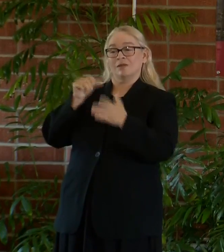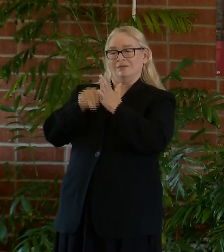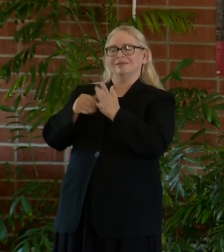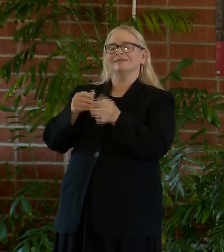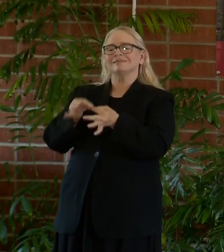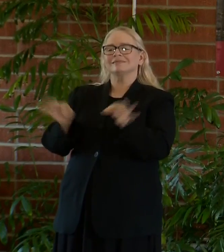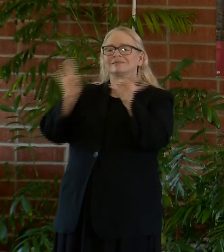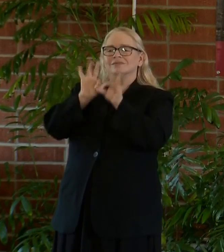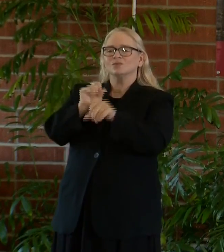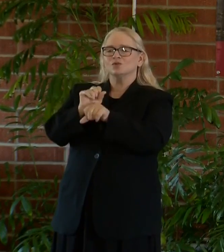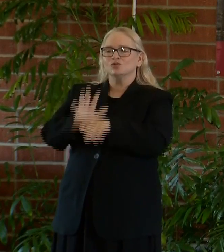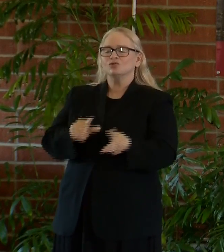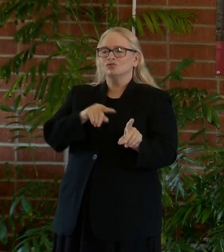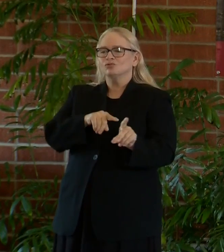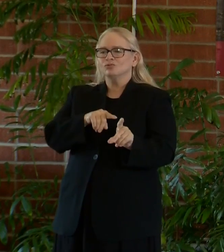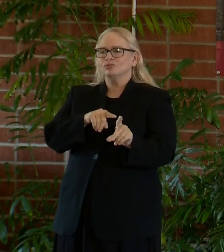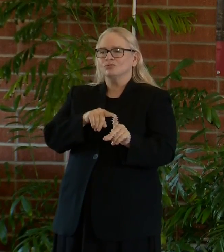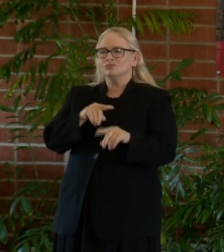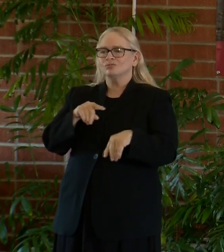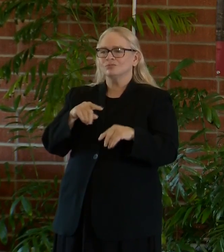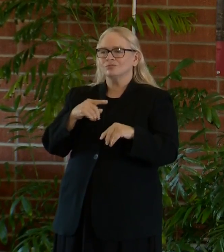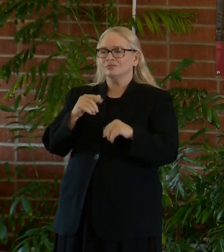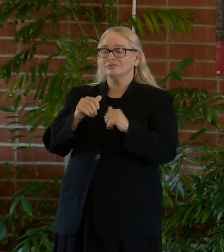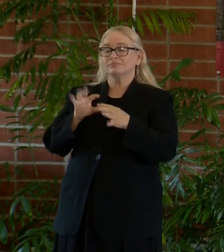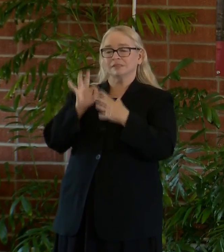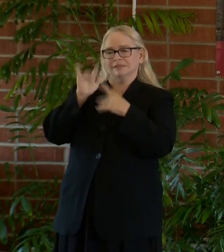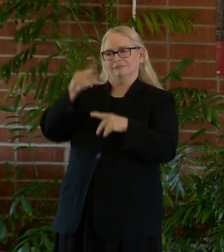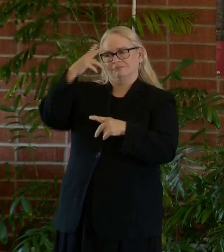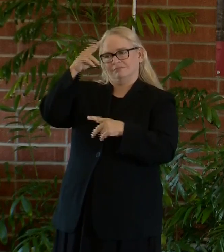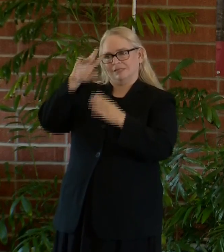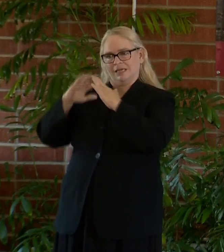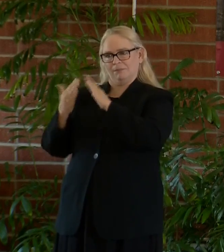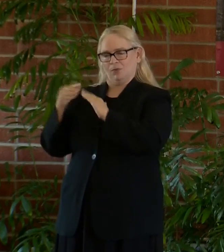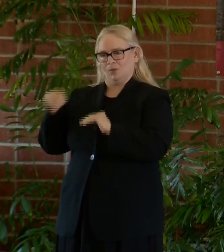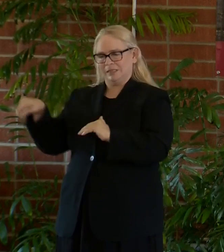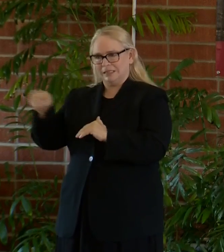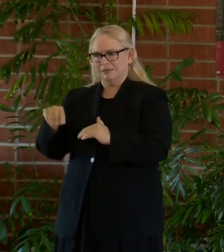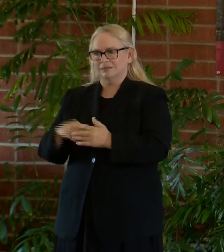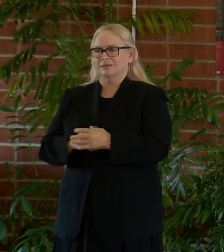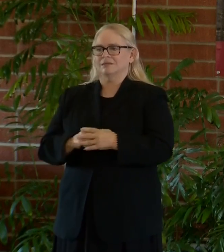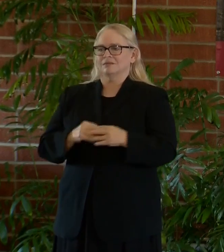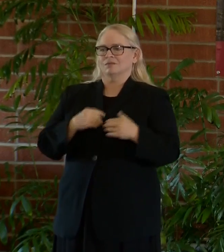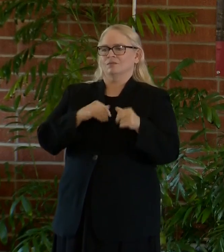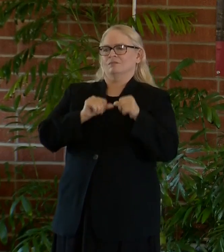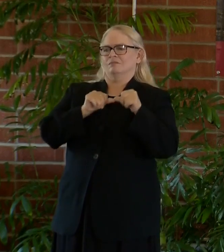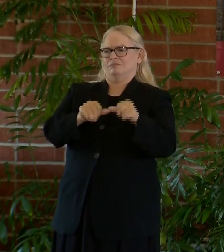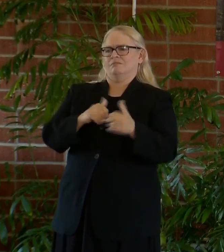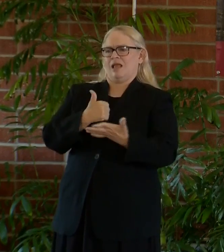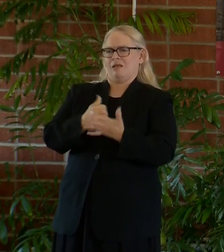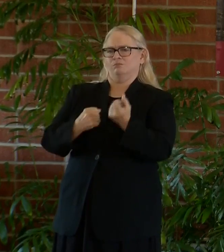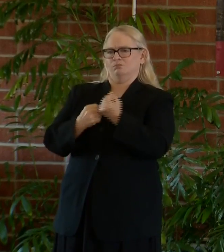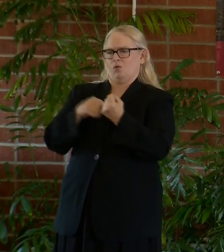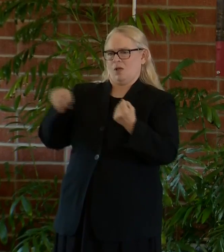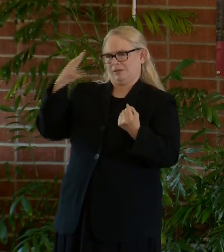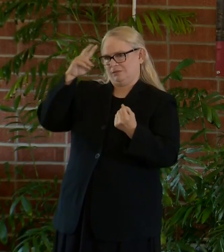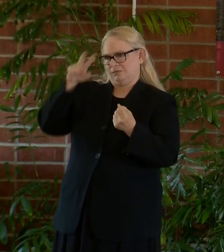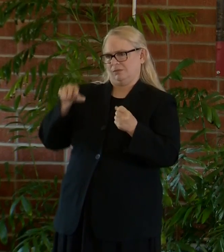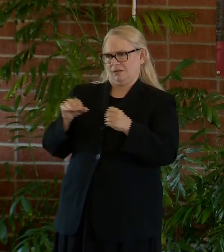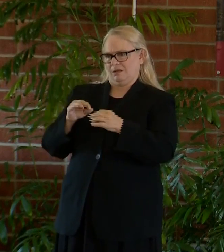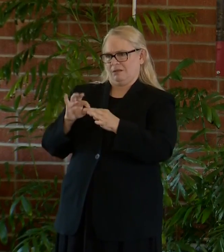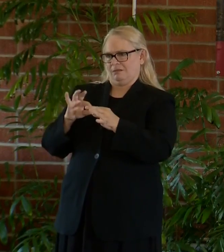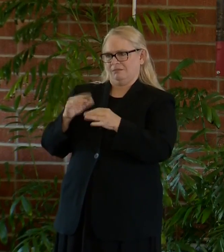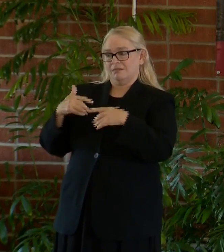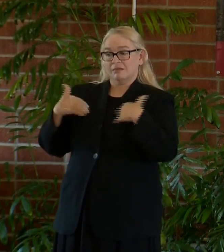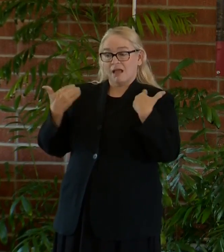made on the Latino community, continue to do more and better to raise awareness and to educate young